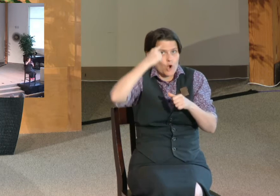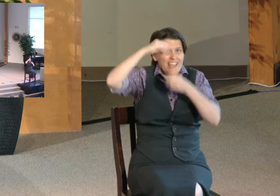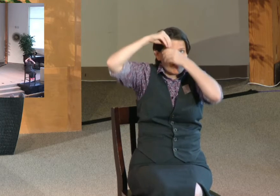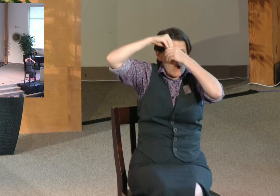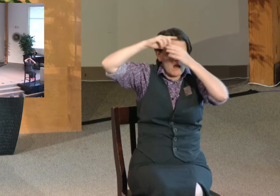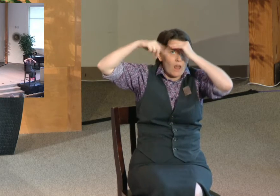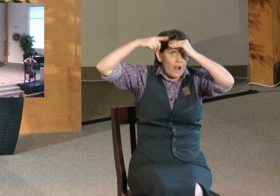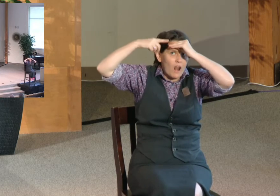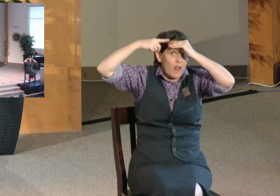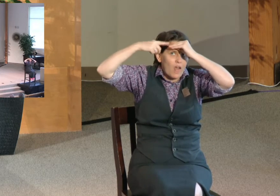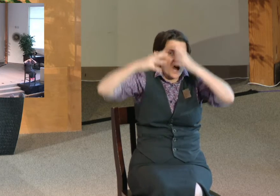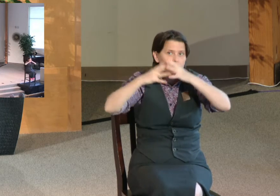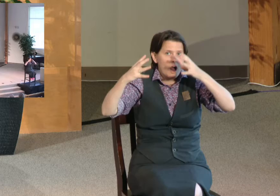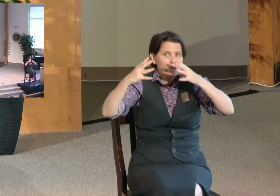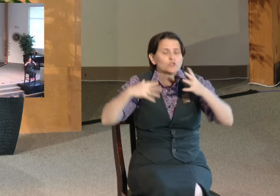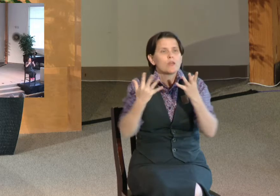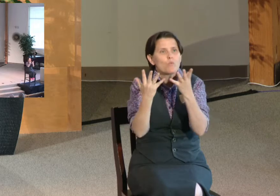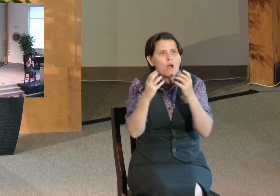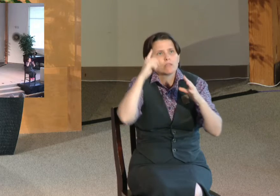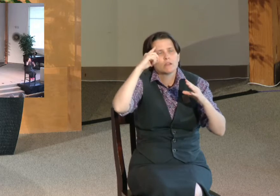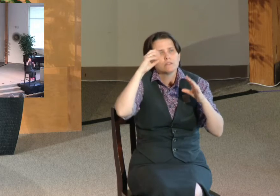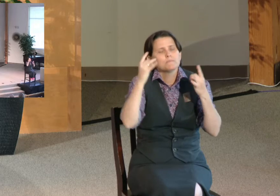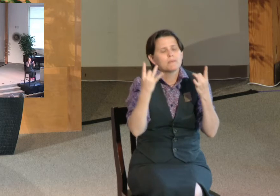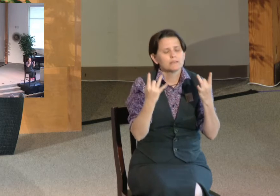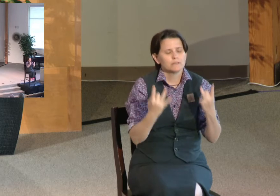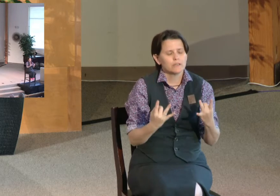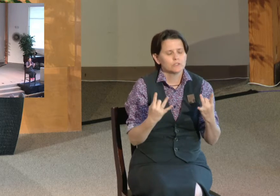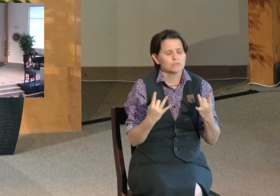to center in the fullness of who and what they are.